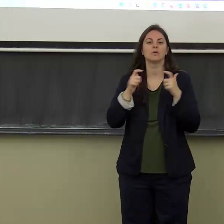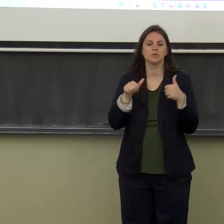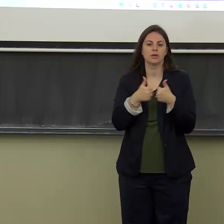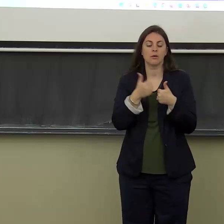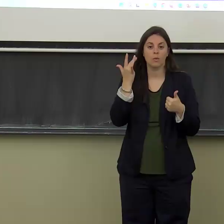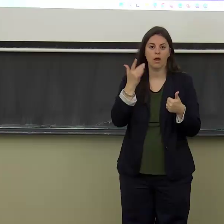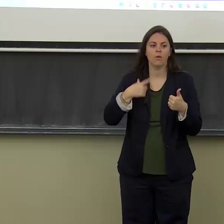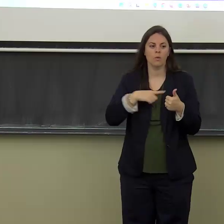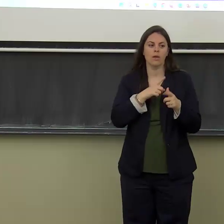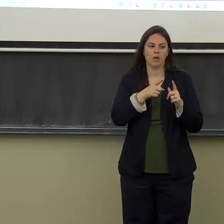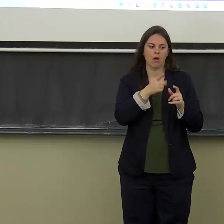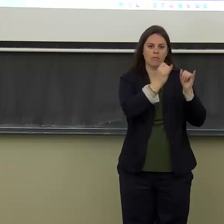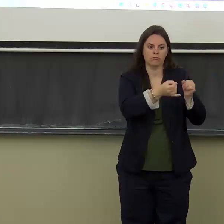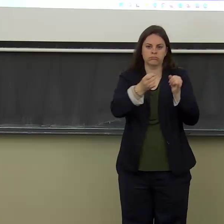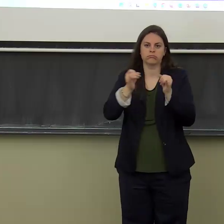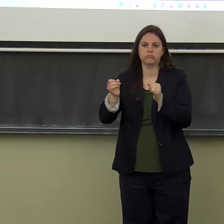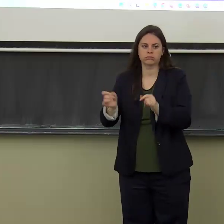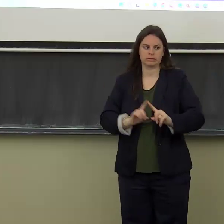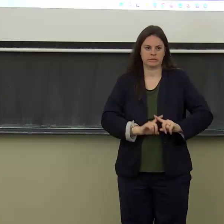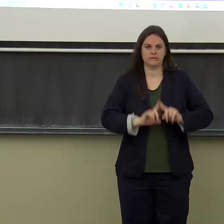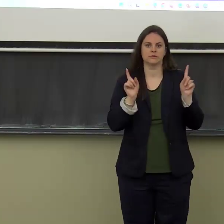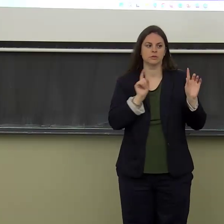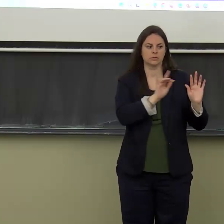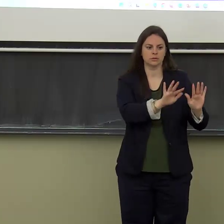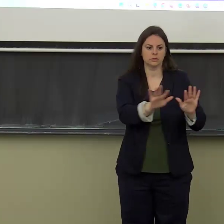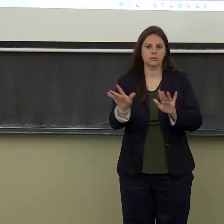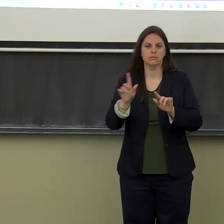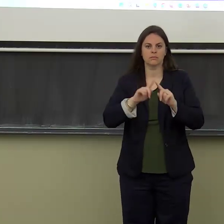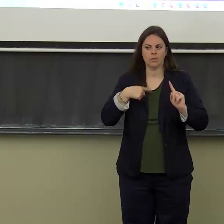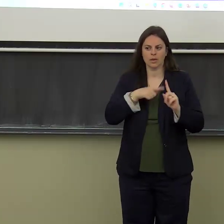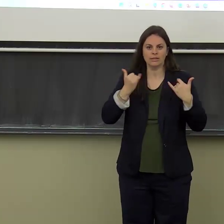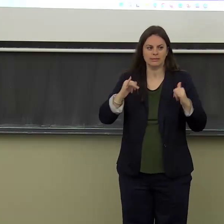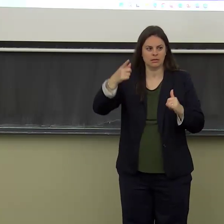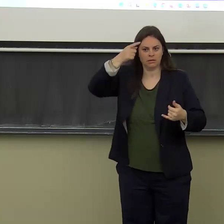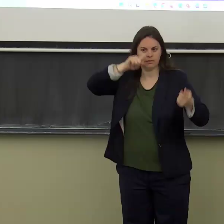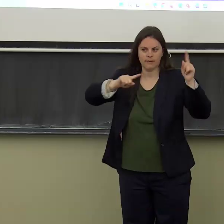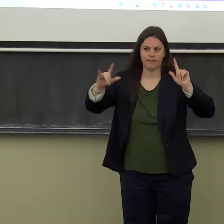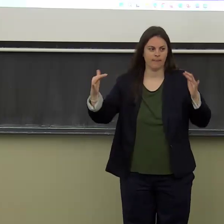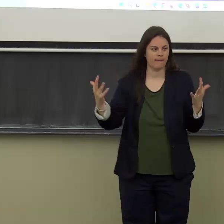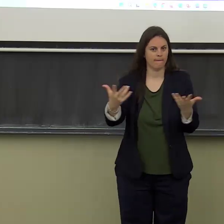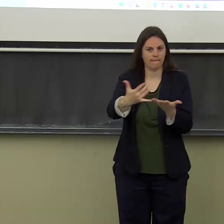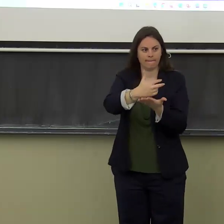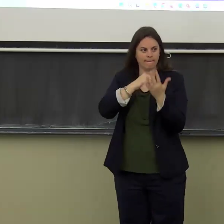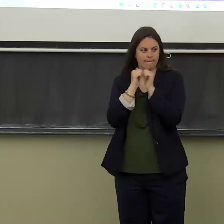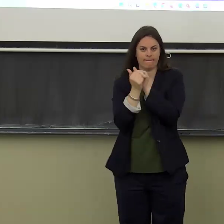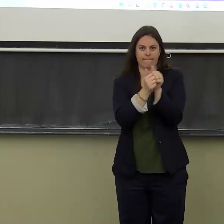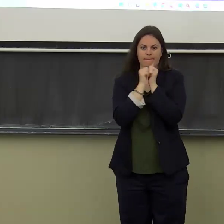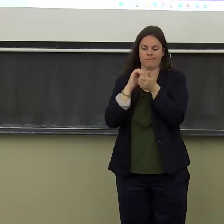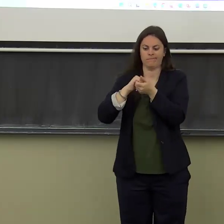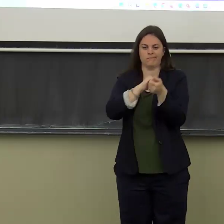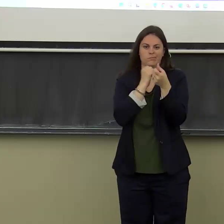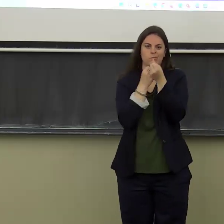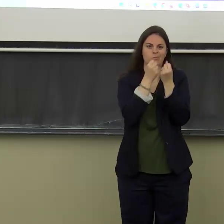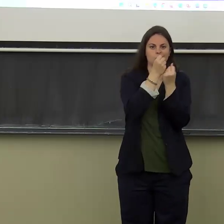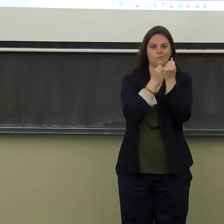different, and yet we're coming together. I think the opportunity is in that diversity. I mean, we have